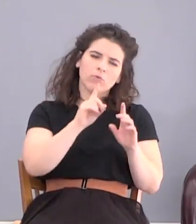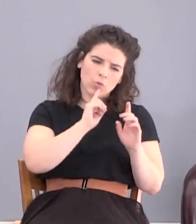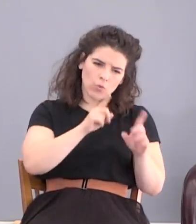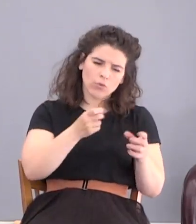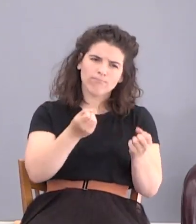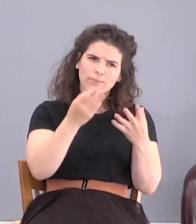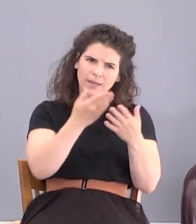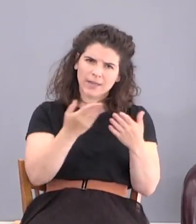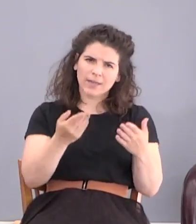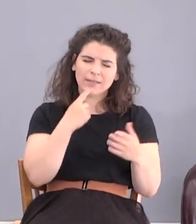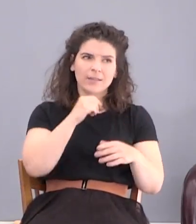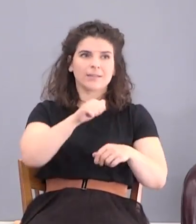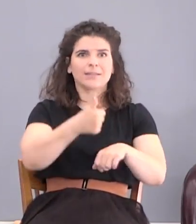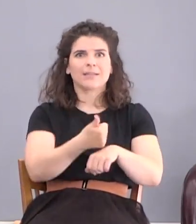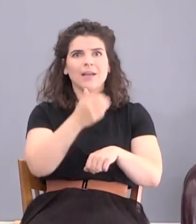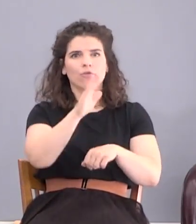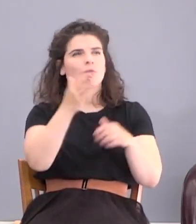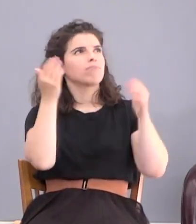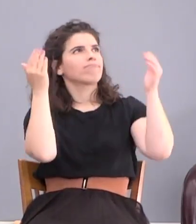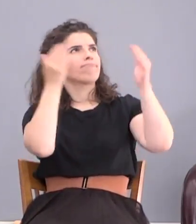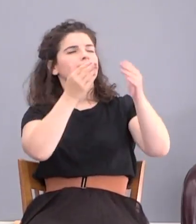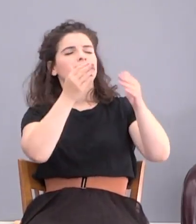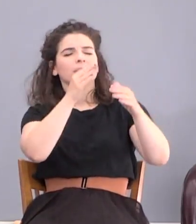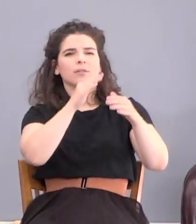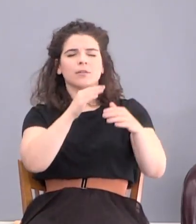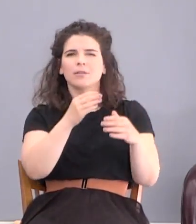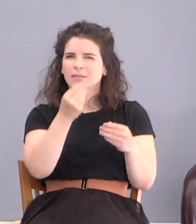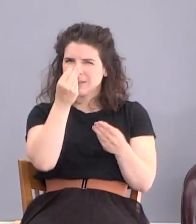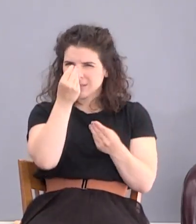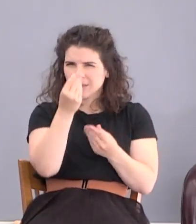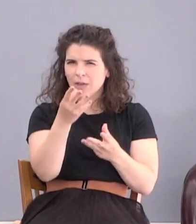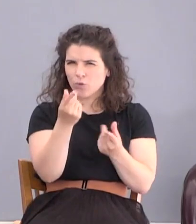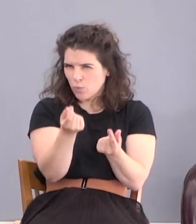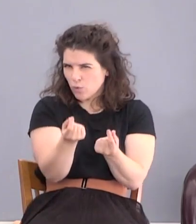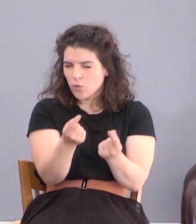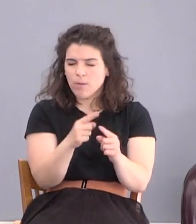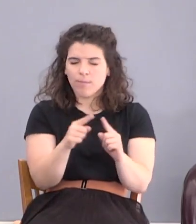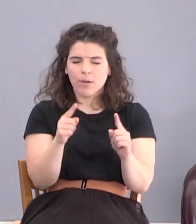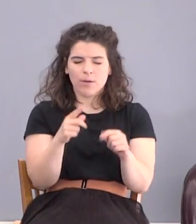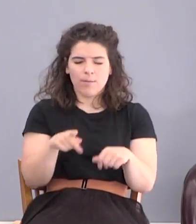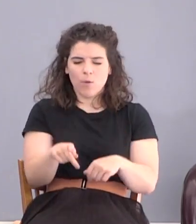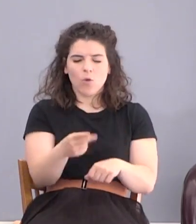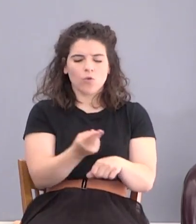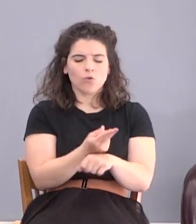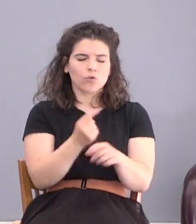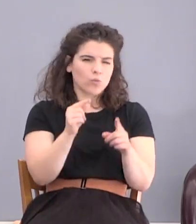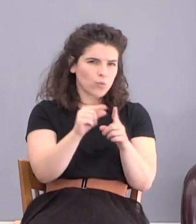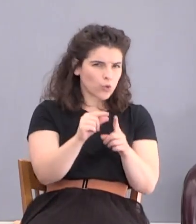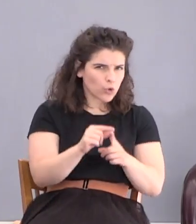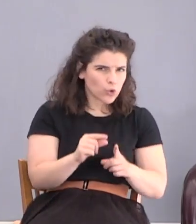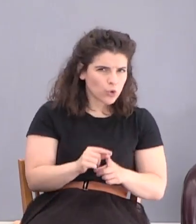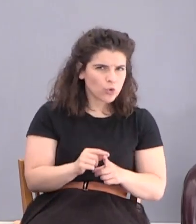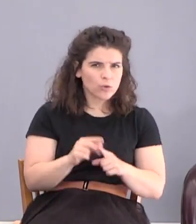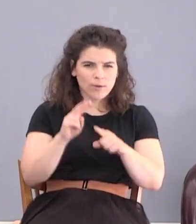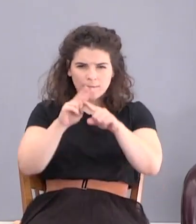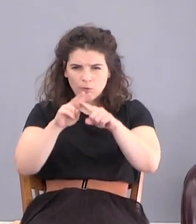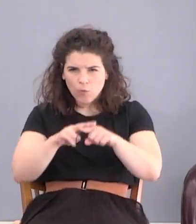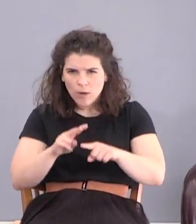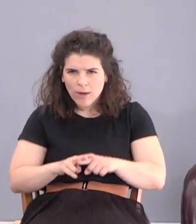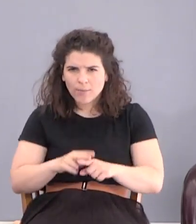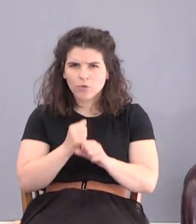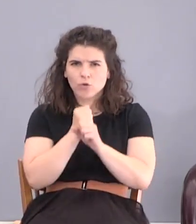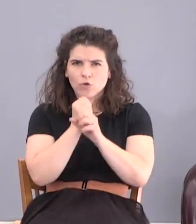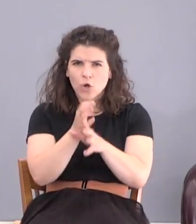says, you know, set your affections. He's telling you what to do. But he uses terms and words to get us to think. He wants us to